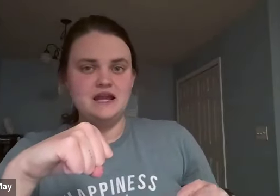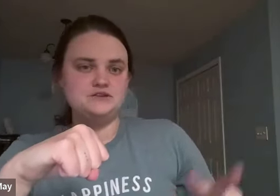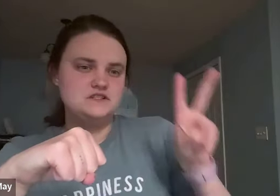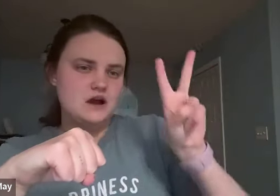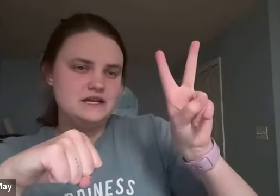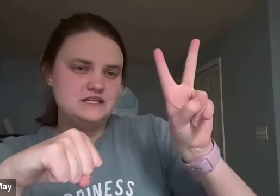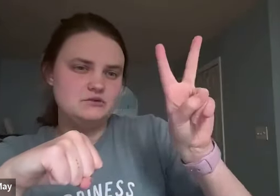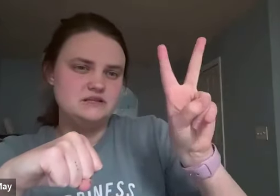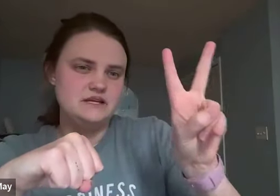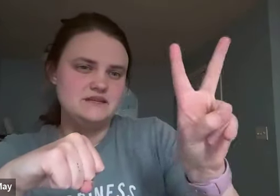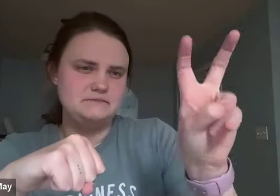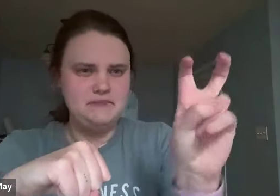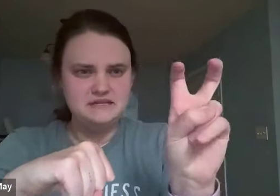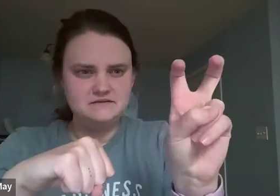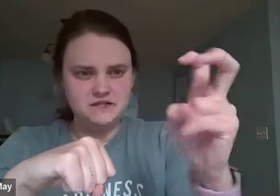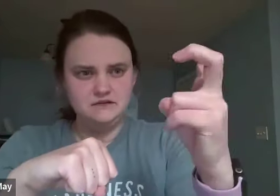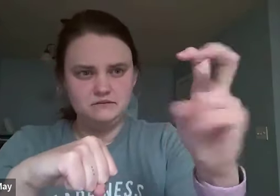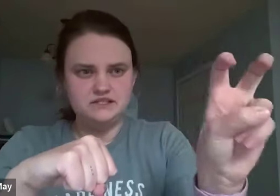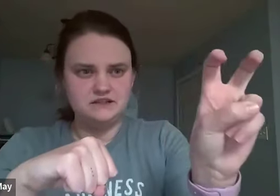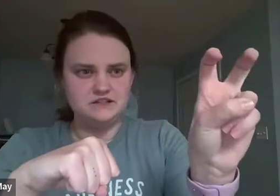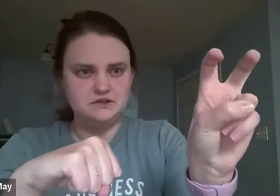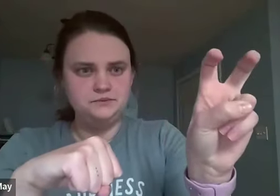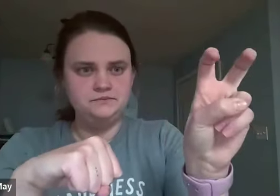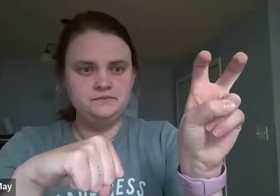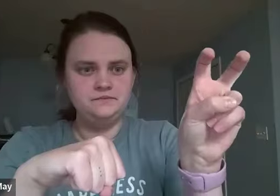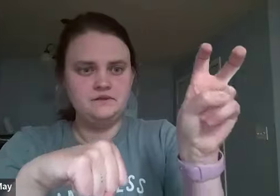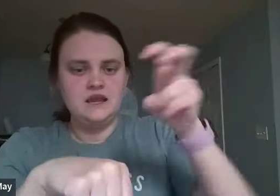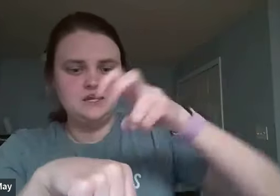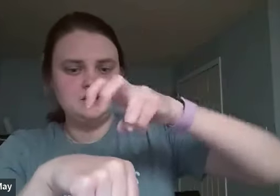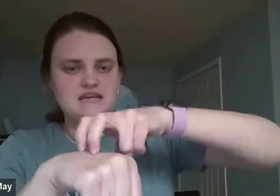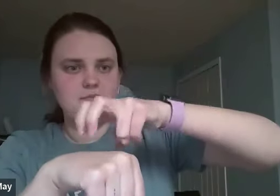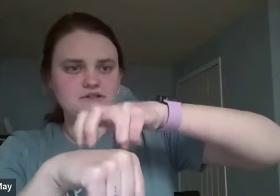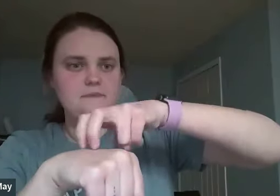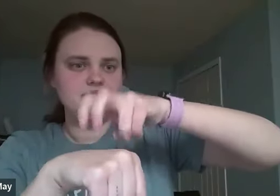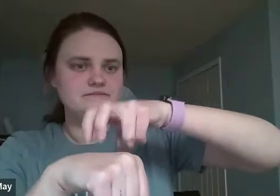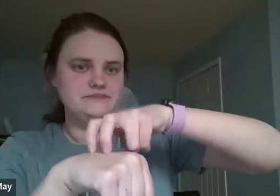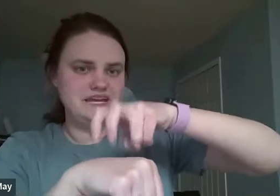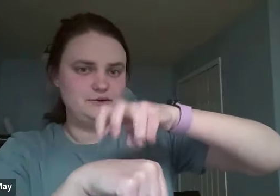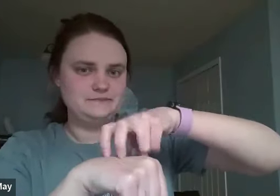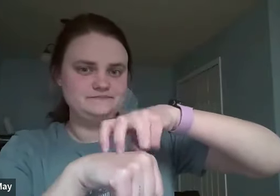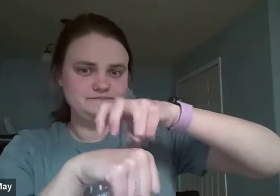your dominant is going to be in this bent V where it's like the two. And you're going to tap on top. Potato.